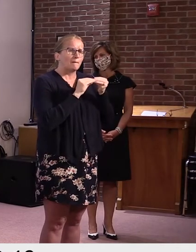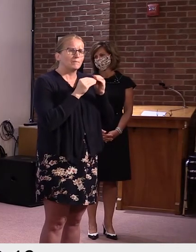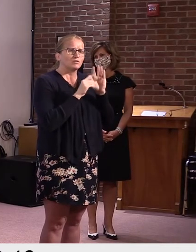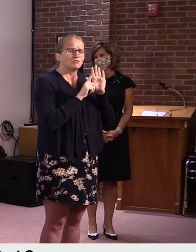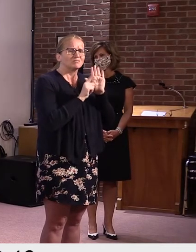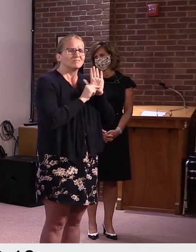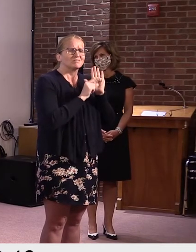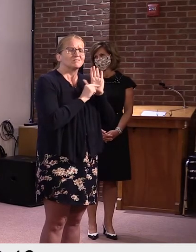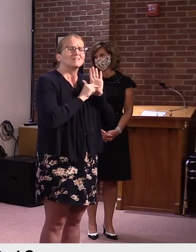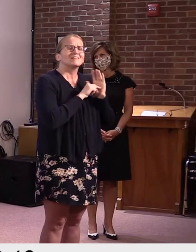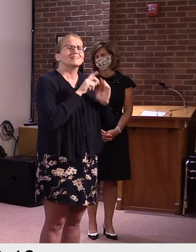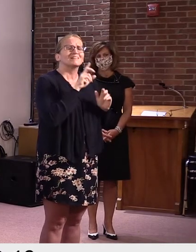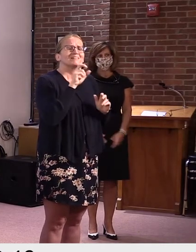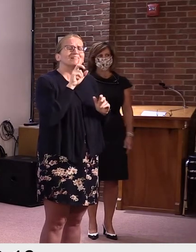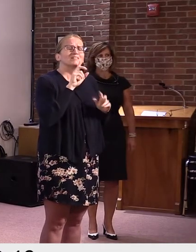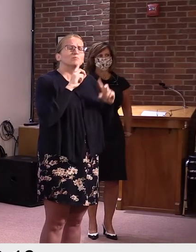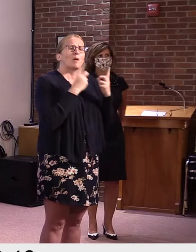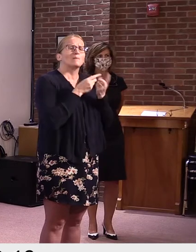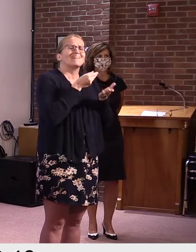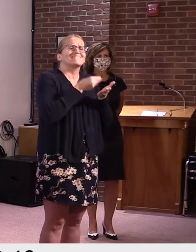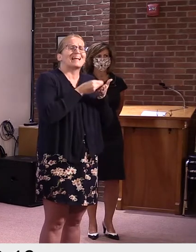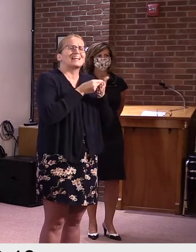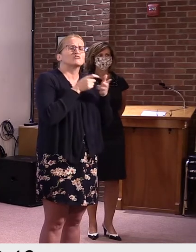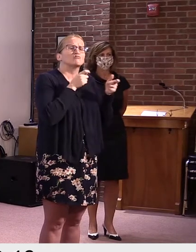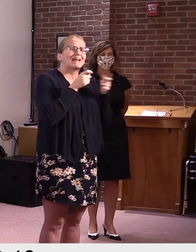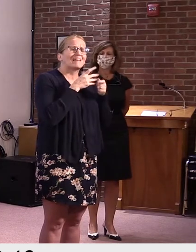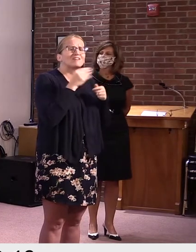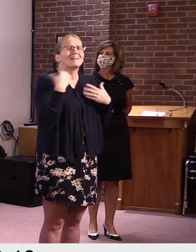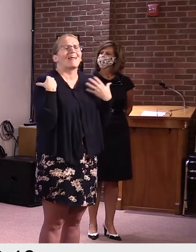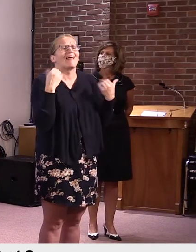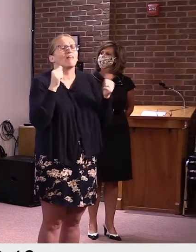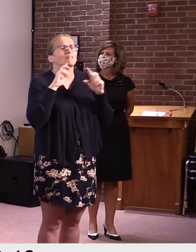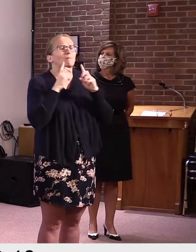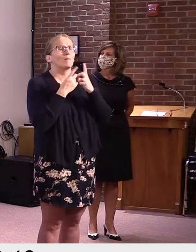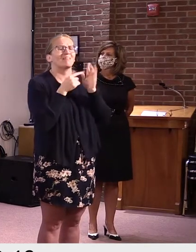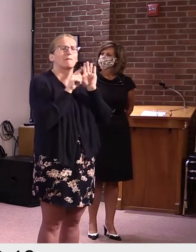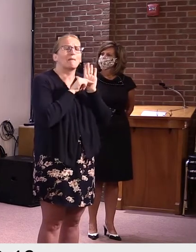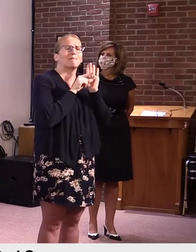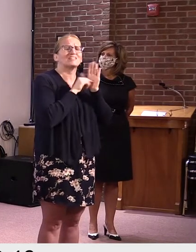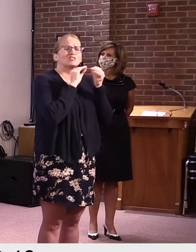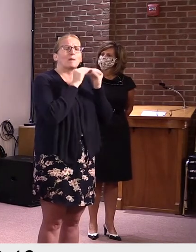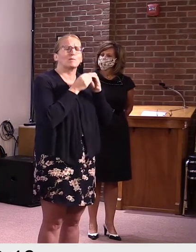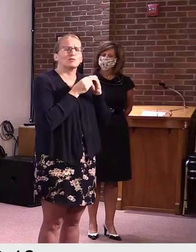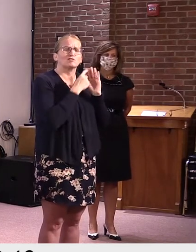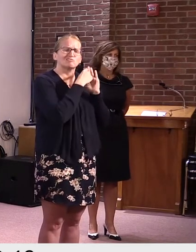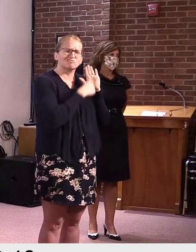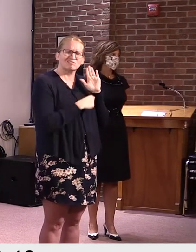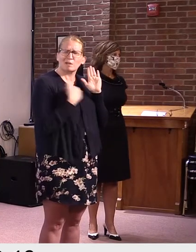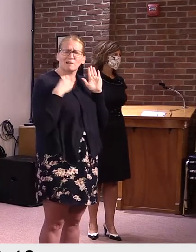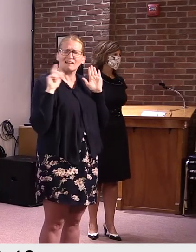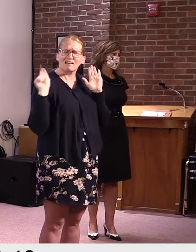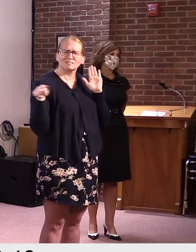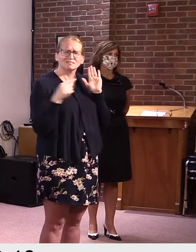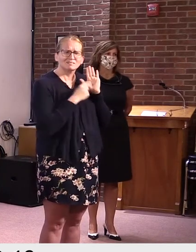as the Health Department. Health Department on your website is publishing